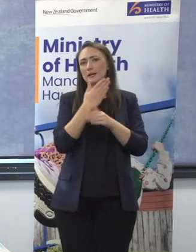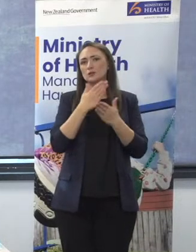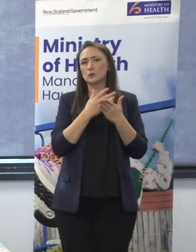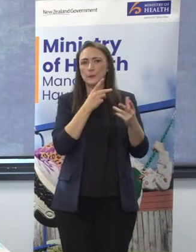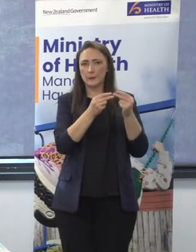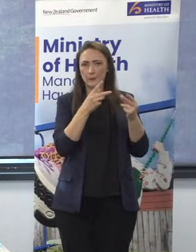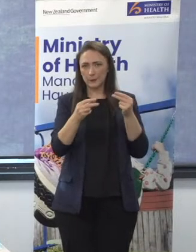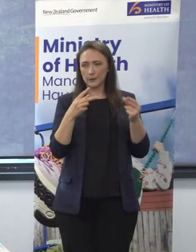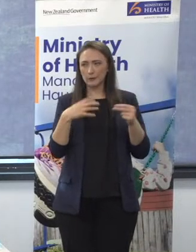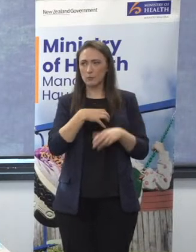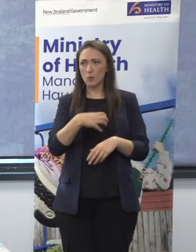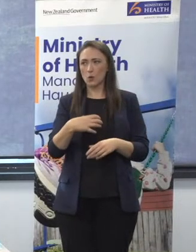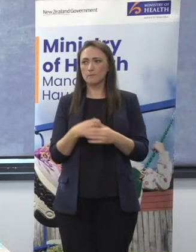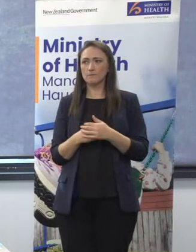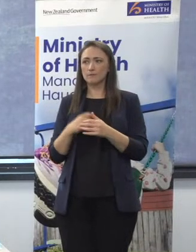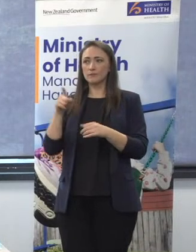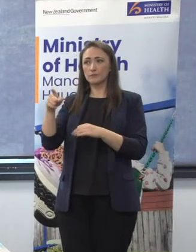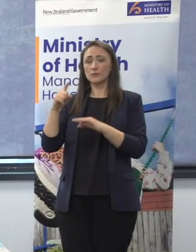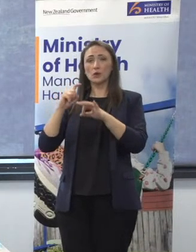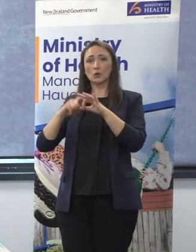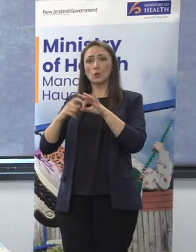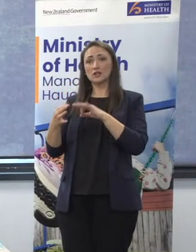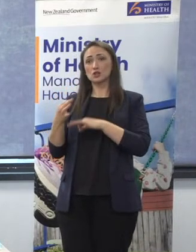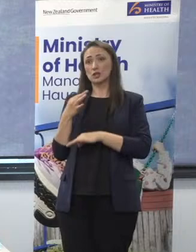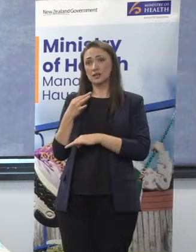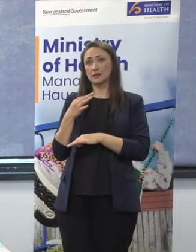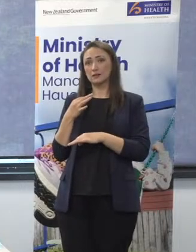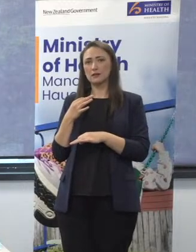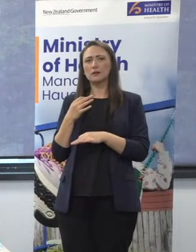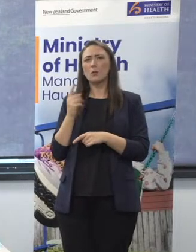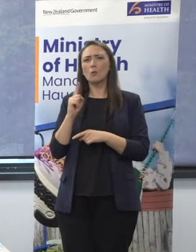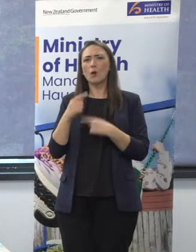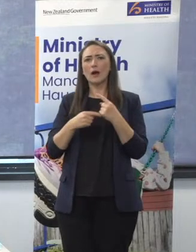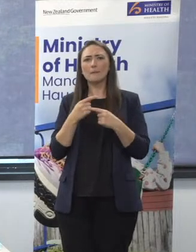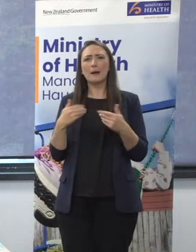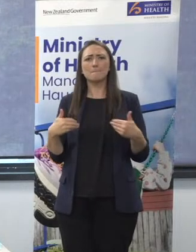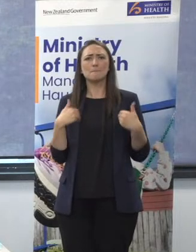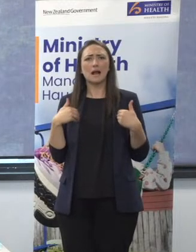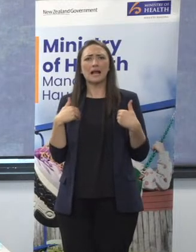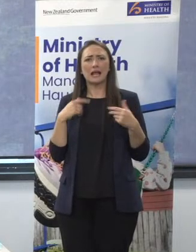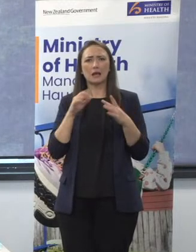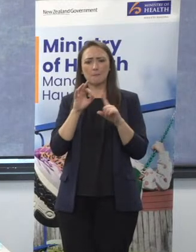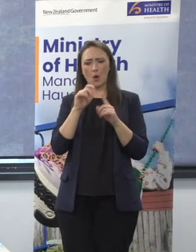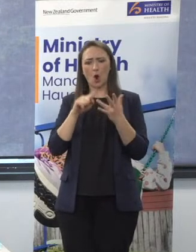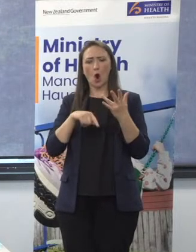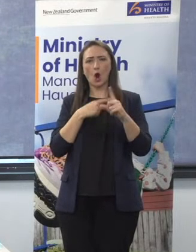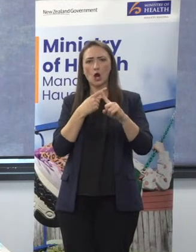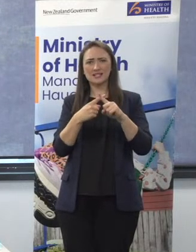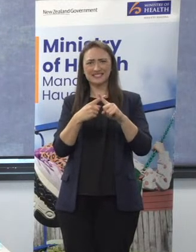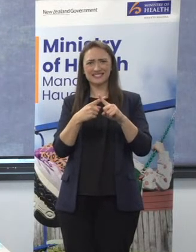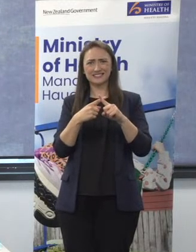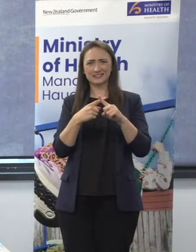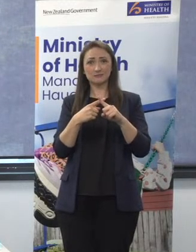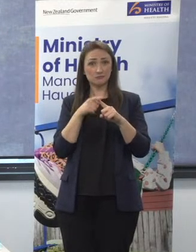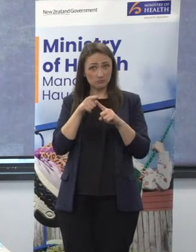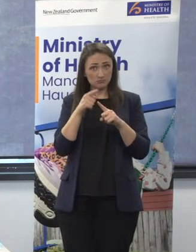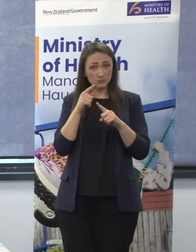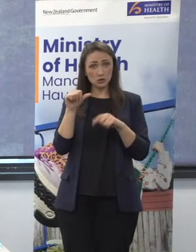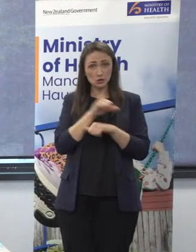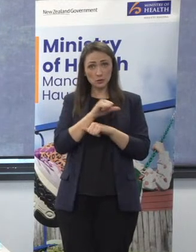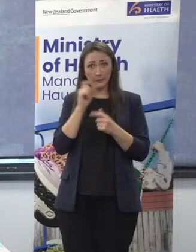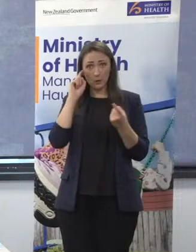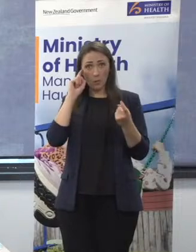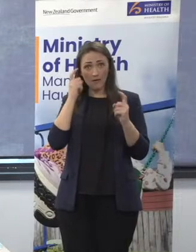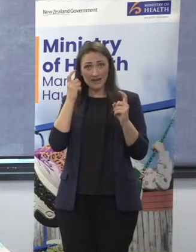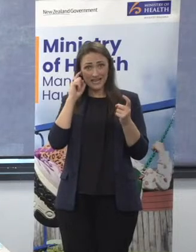And one about monkeypox. How are we particularly worried, or how worried should we be about monkeypox? Yeah, so monkeypox has been the